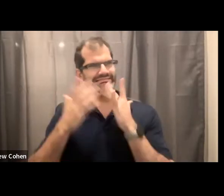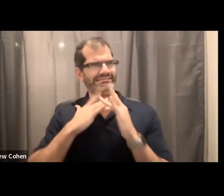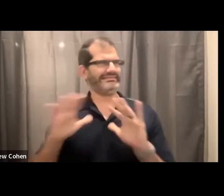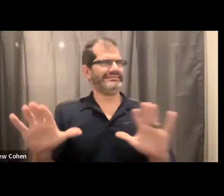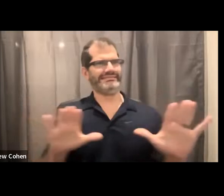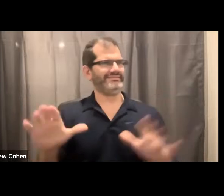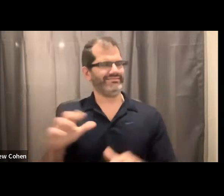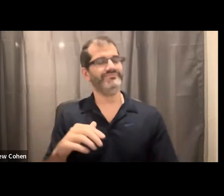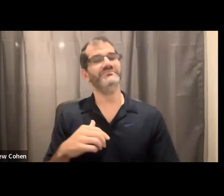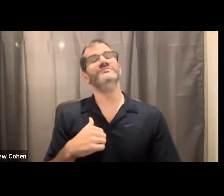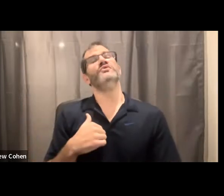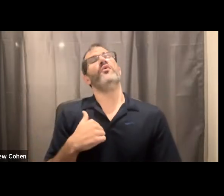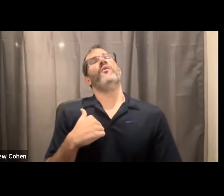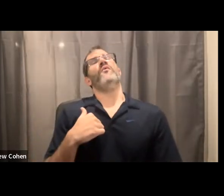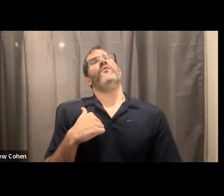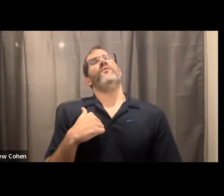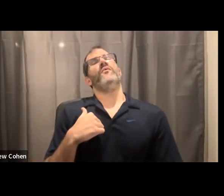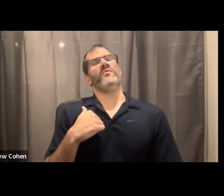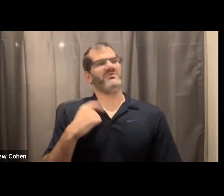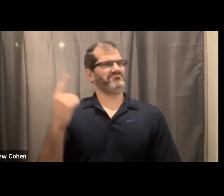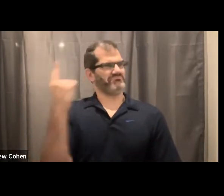it's getting worse and worse.